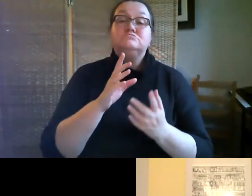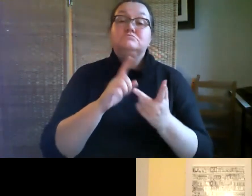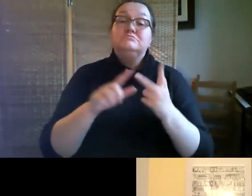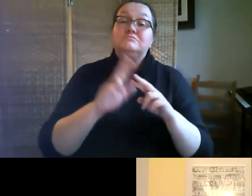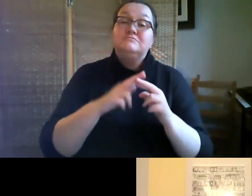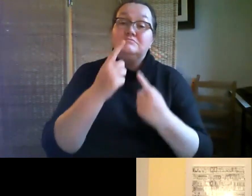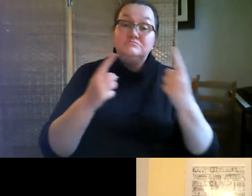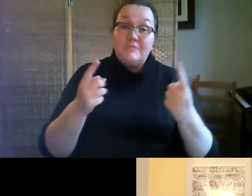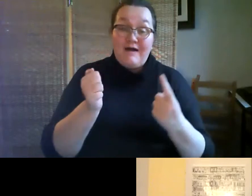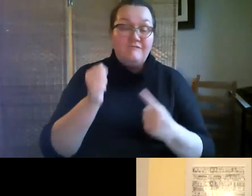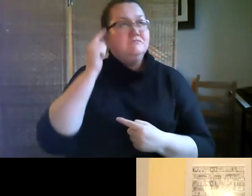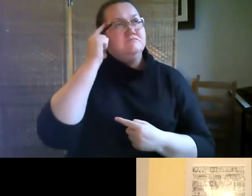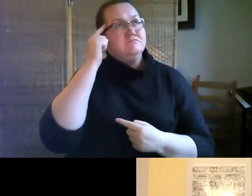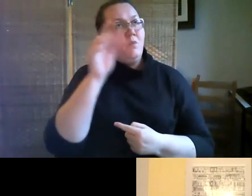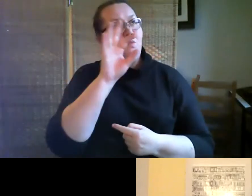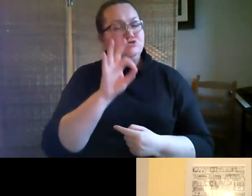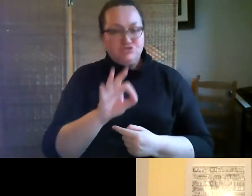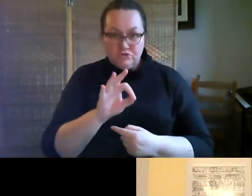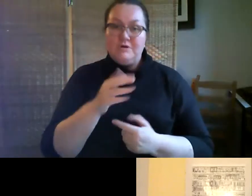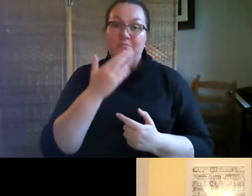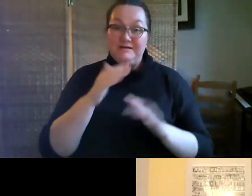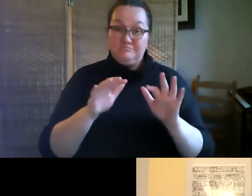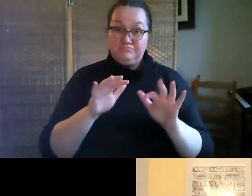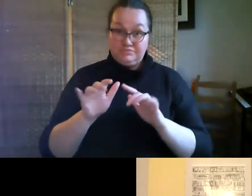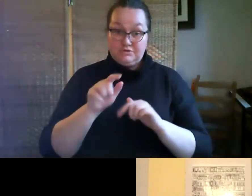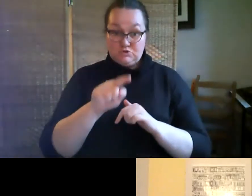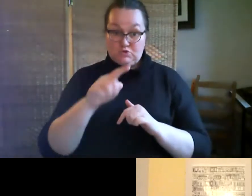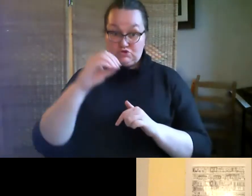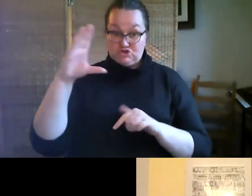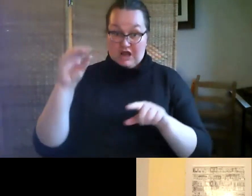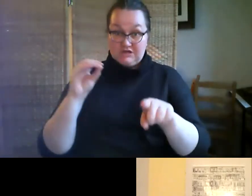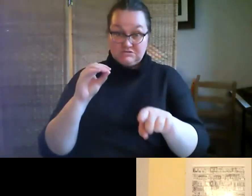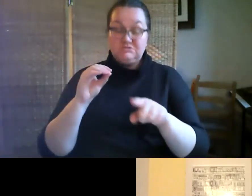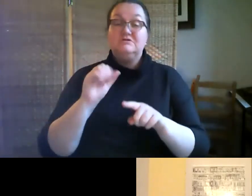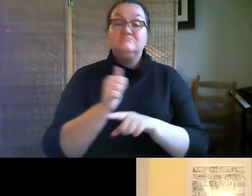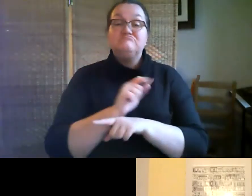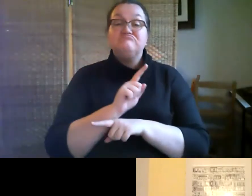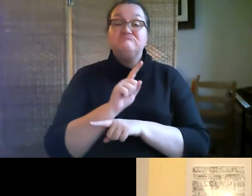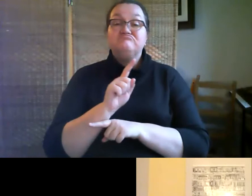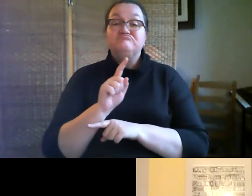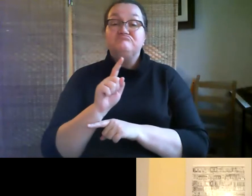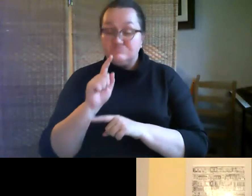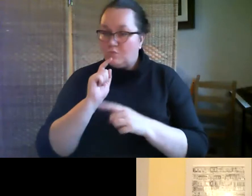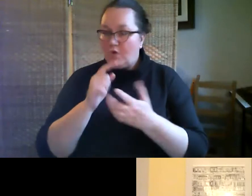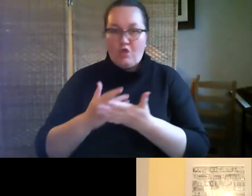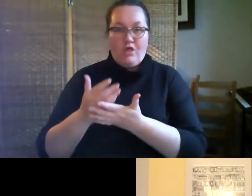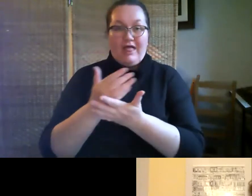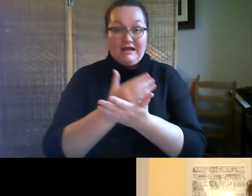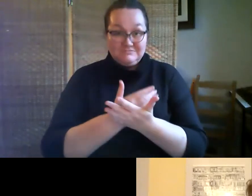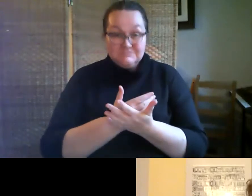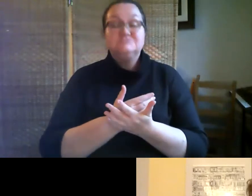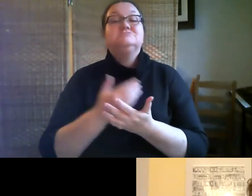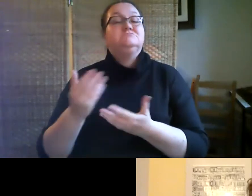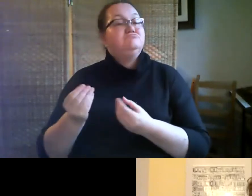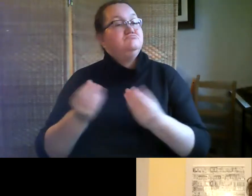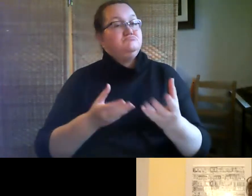it in the chat, preface it with the letter Q, just so you know it's a question. And what we'll do is we'll take all your questions and we'll bring them into the discussion at the